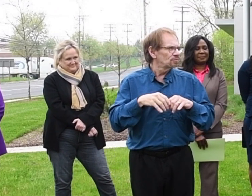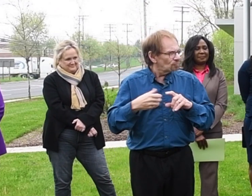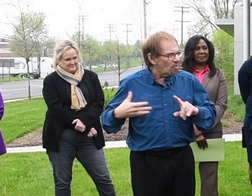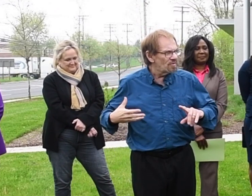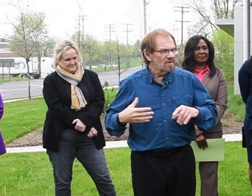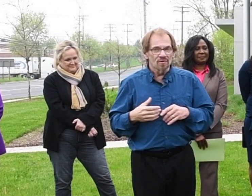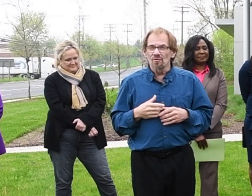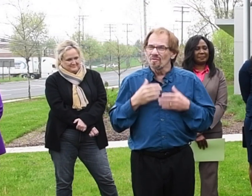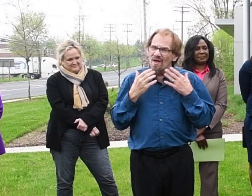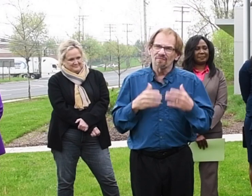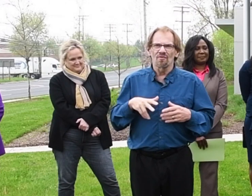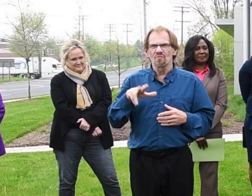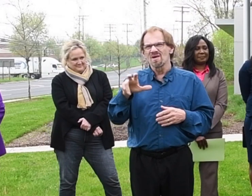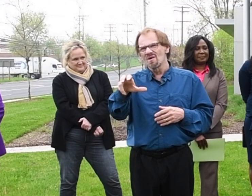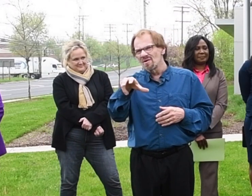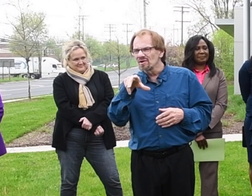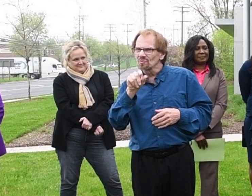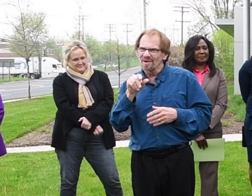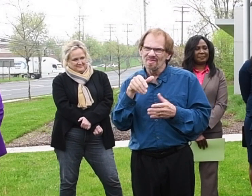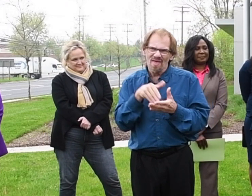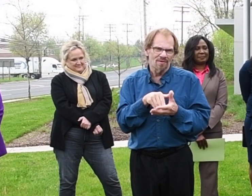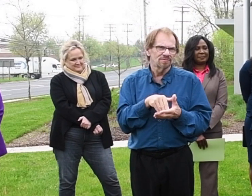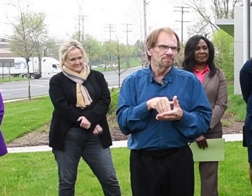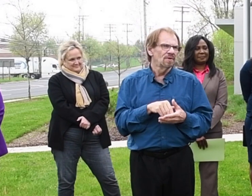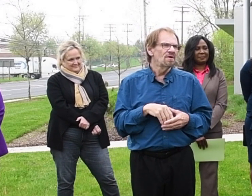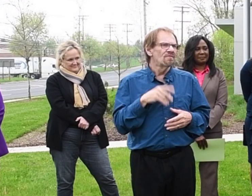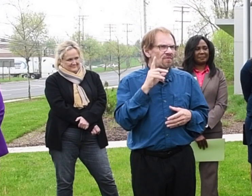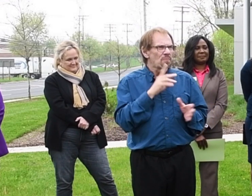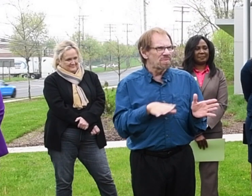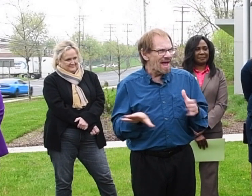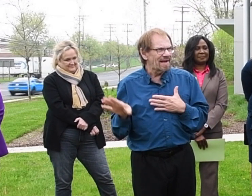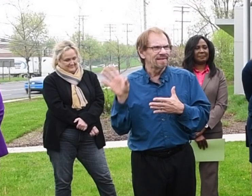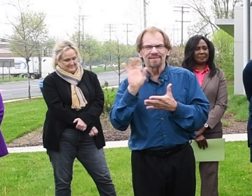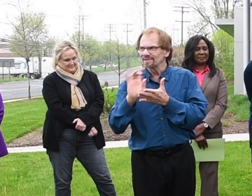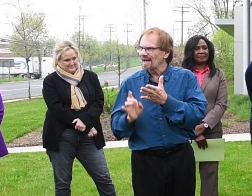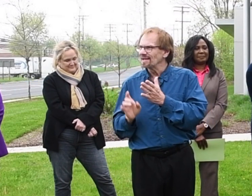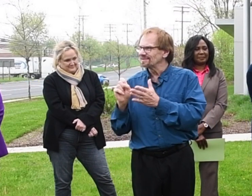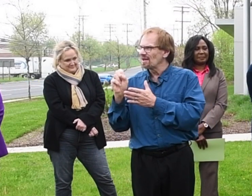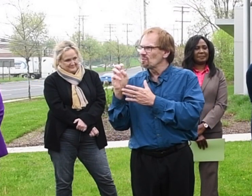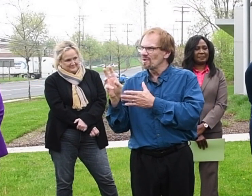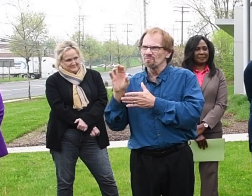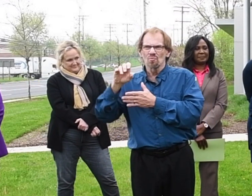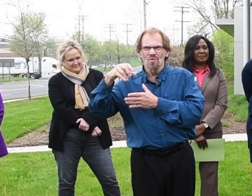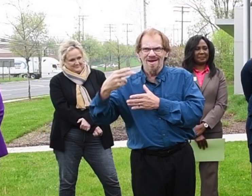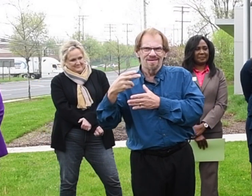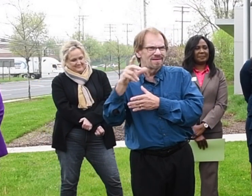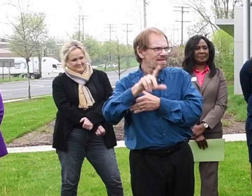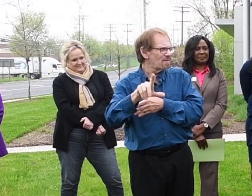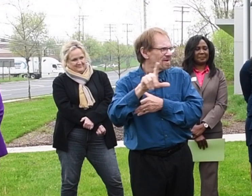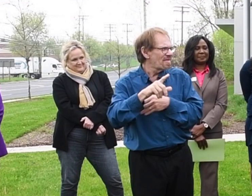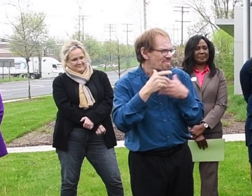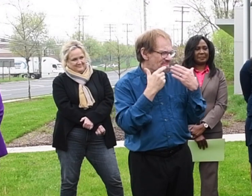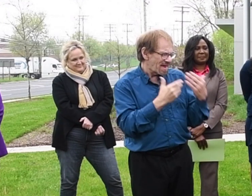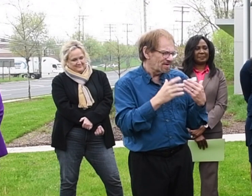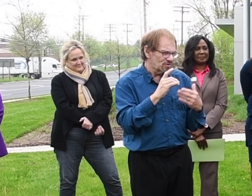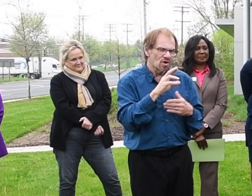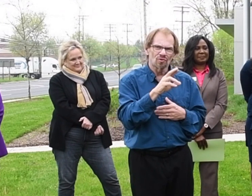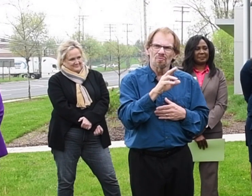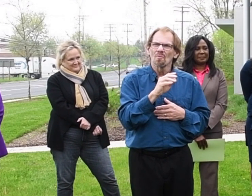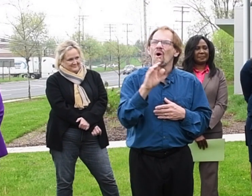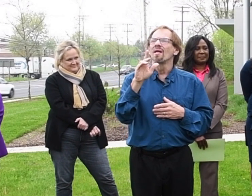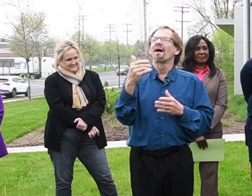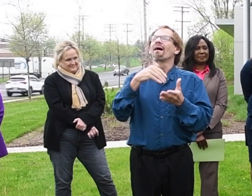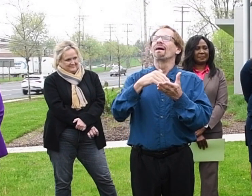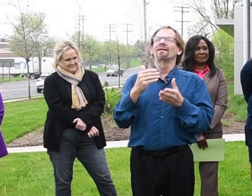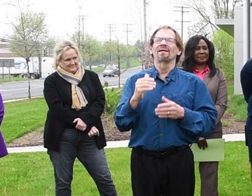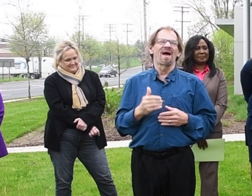the $320,000 for the planning and designing of the Southwest Branch Library. Thank you, Dr. Ball, again. As an educator, these investments